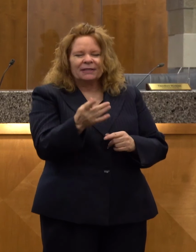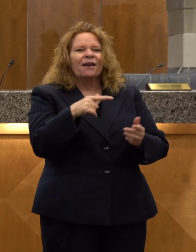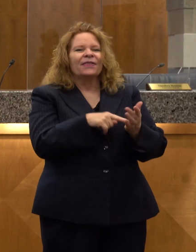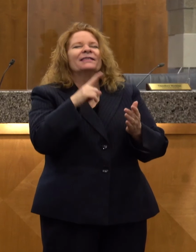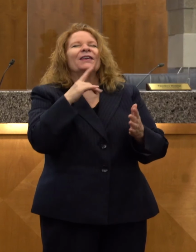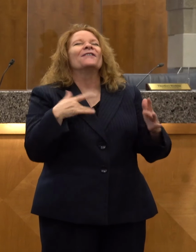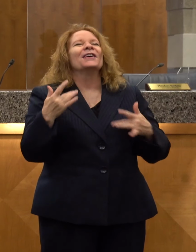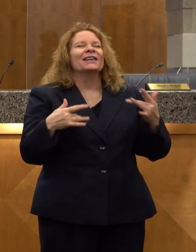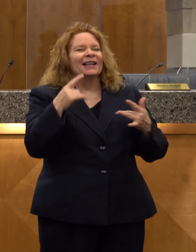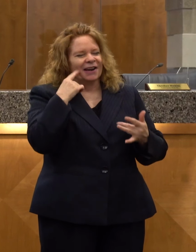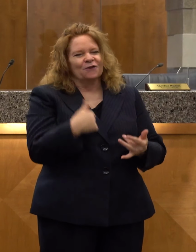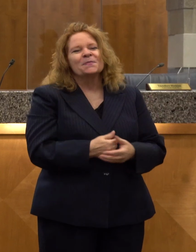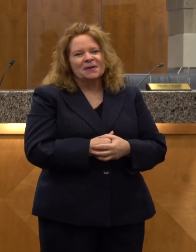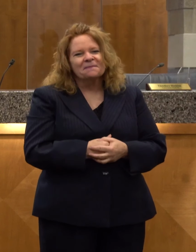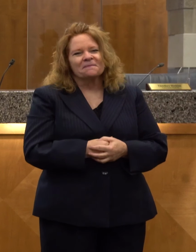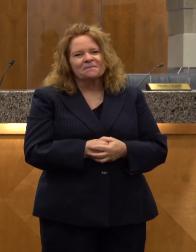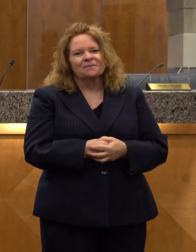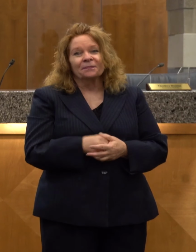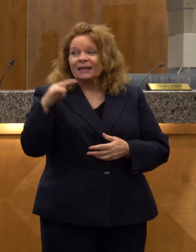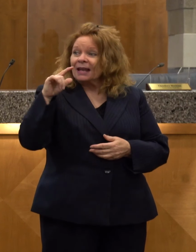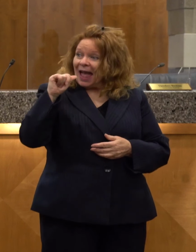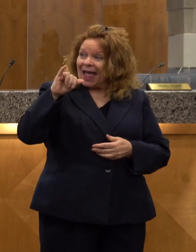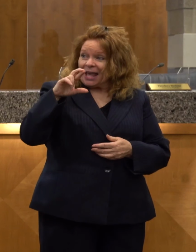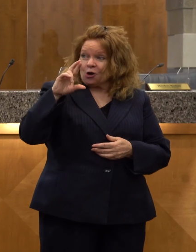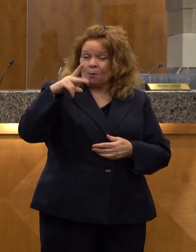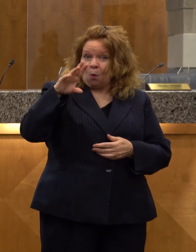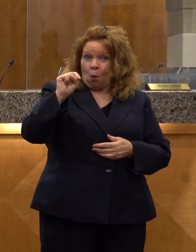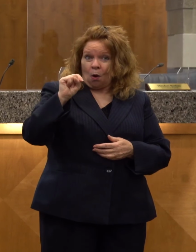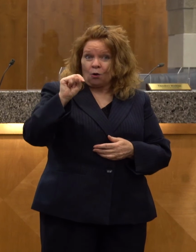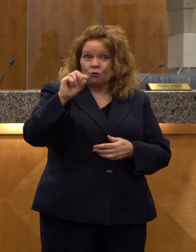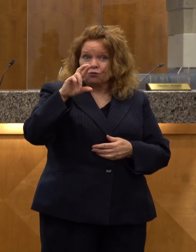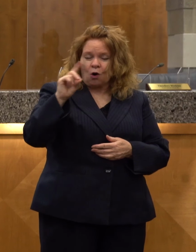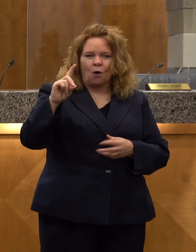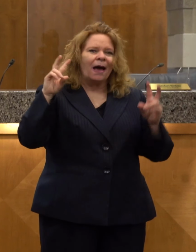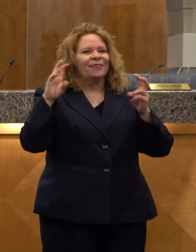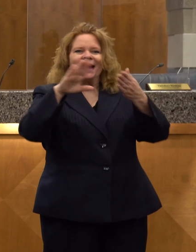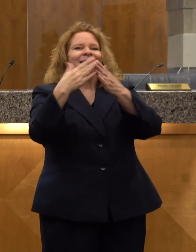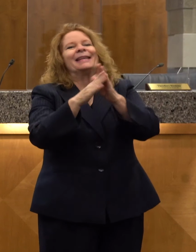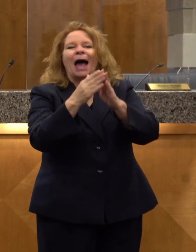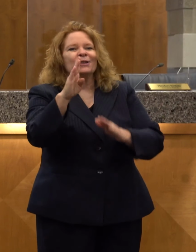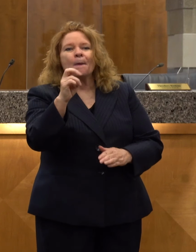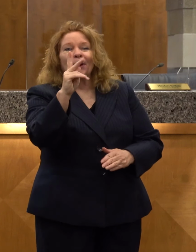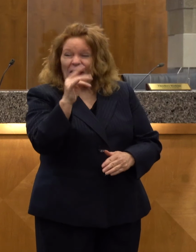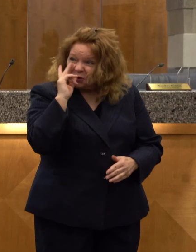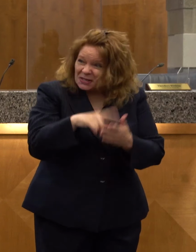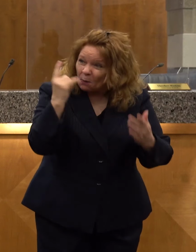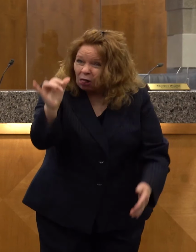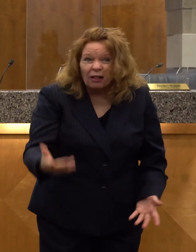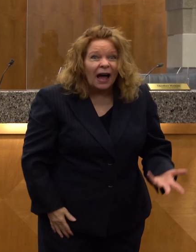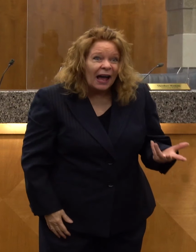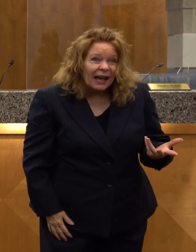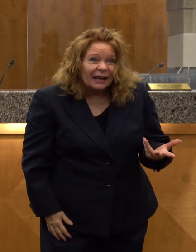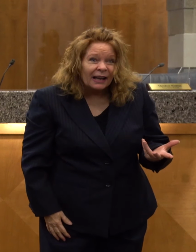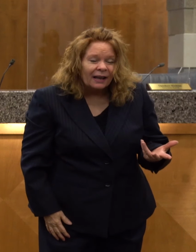very exciting to me. And Airport Road, this is downtown Berkeley. You see how it looks? You got